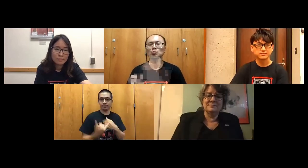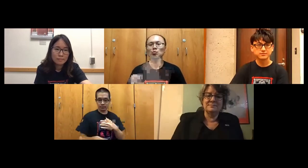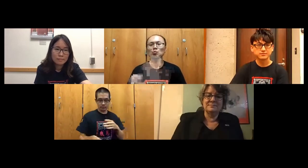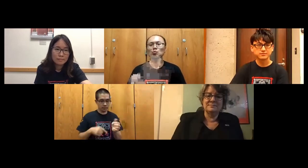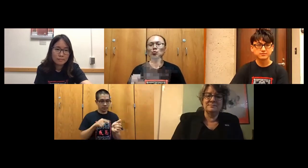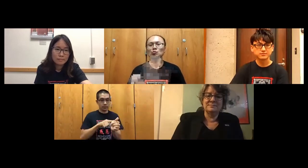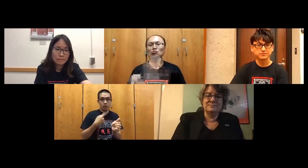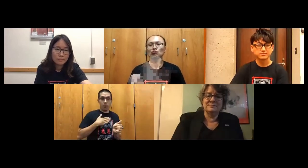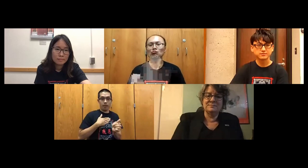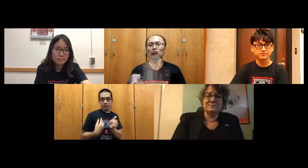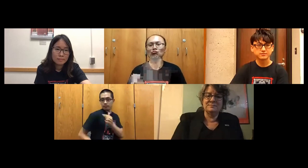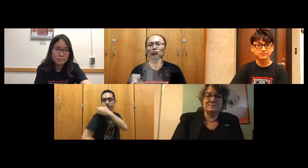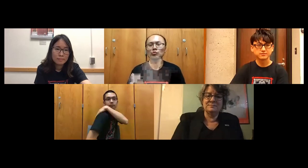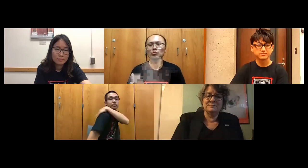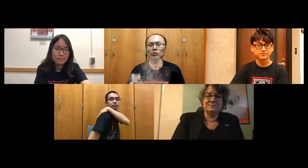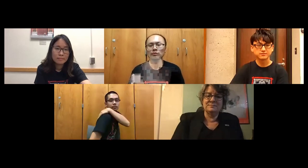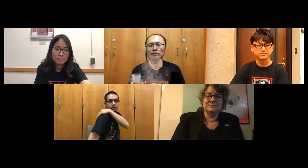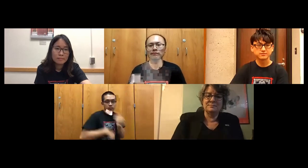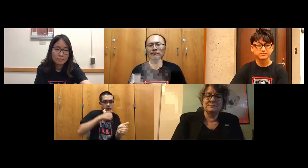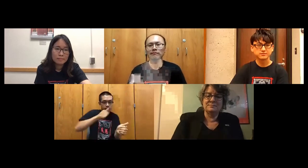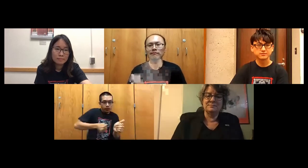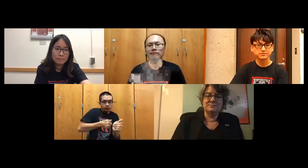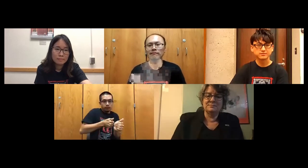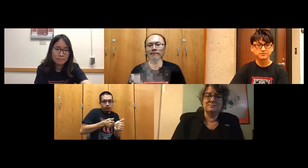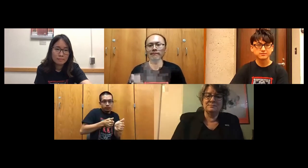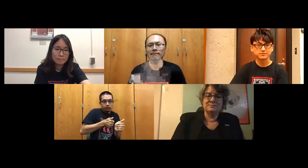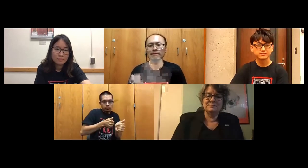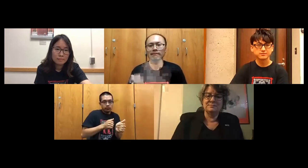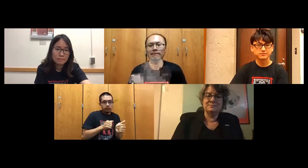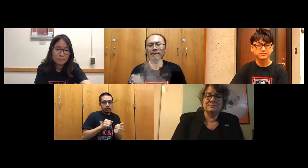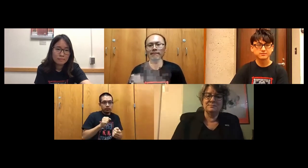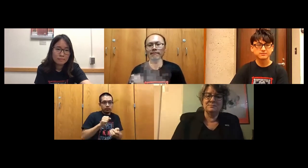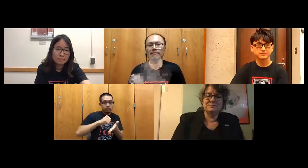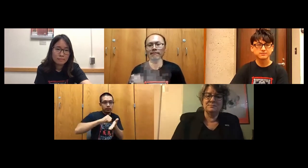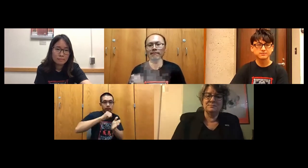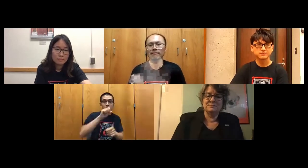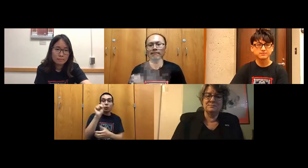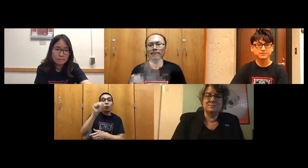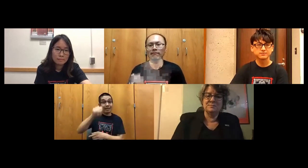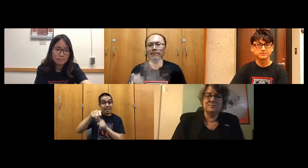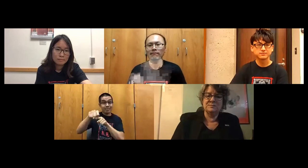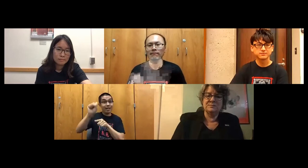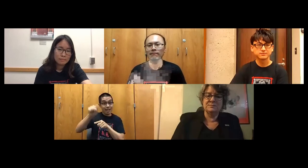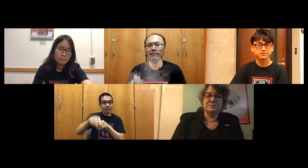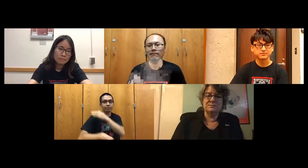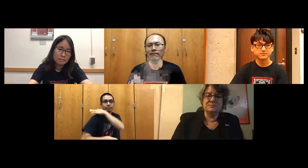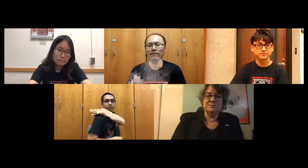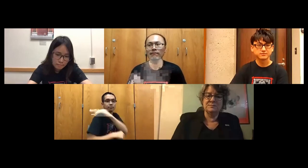ASL and CSL are not the same. However, working with a deafblind person standing behind, so